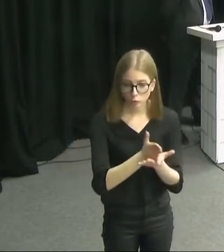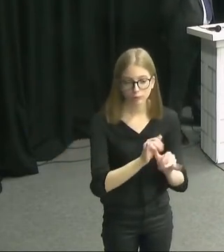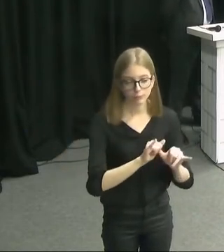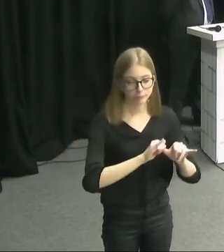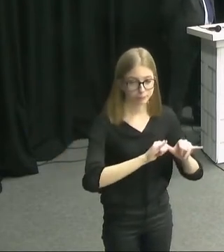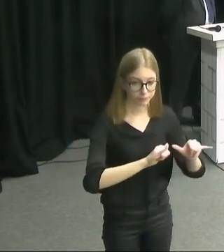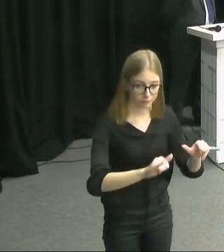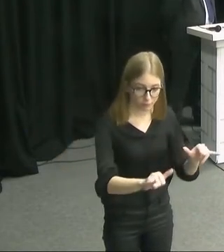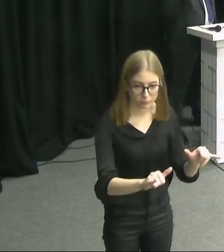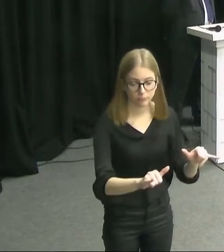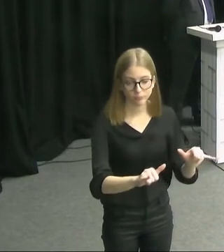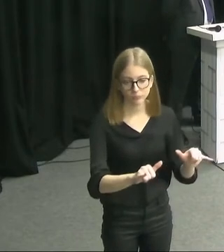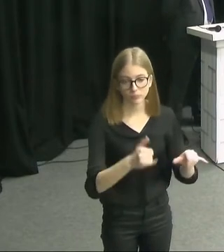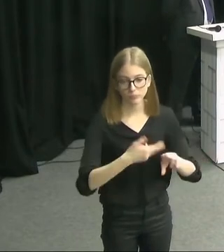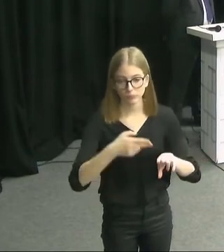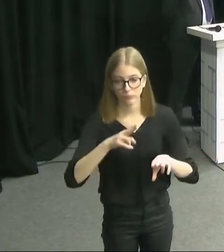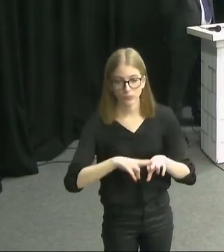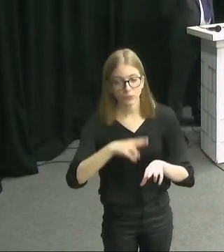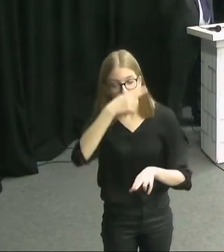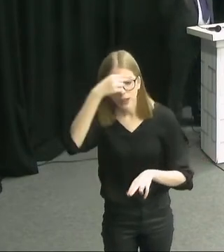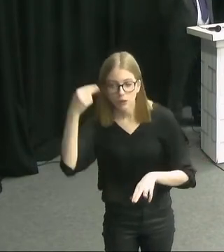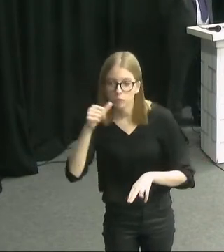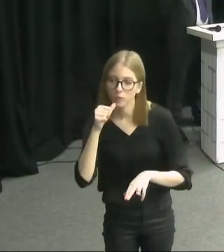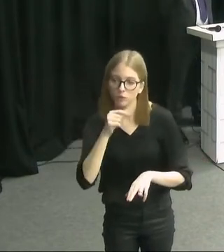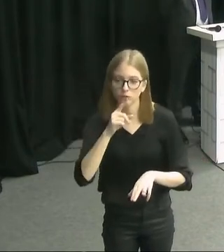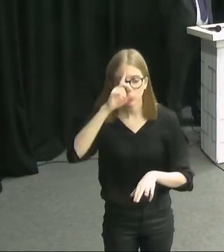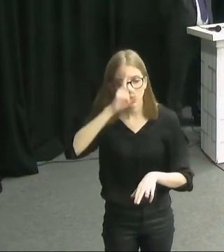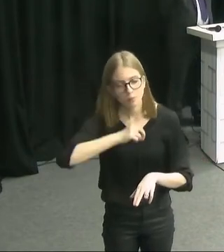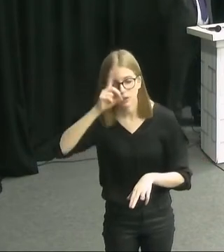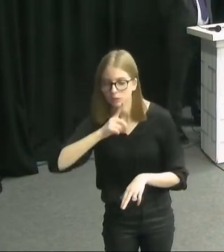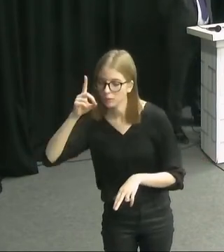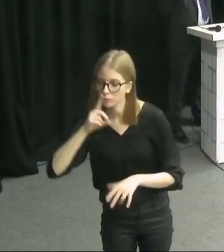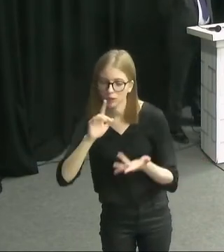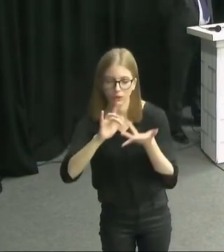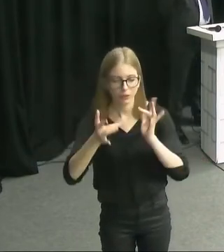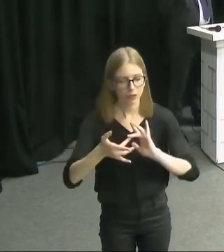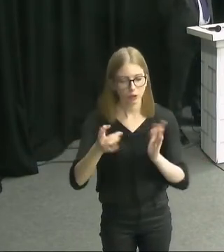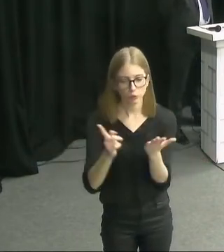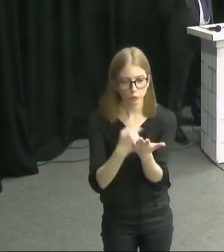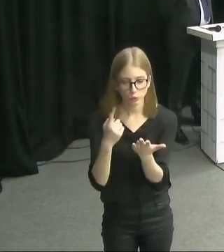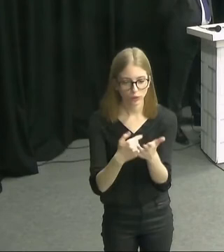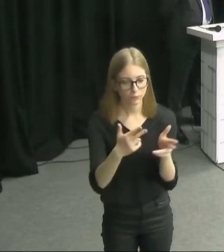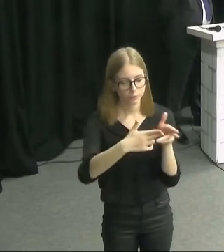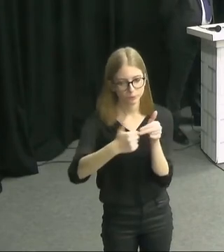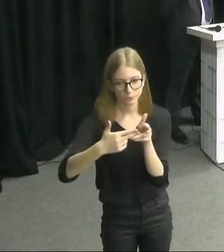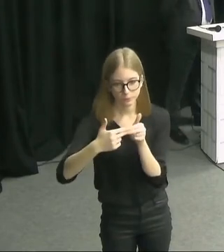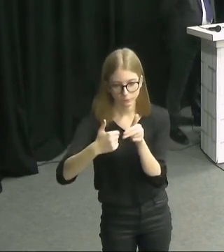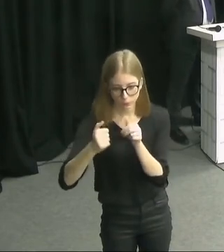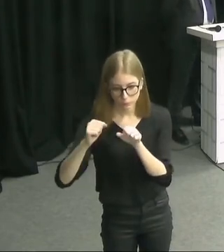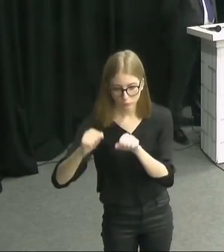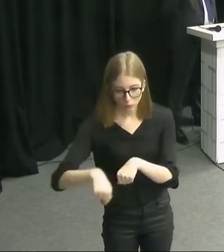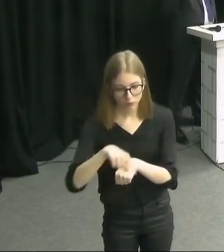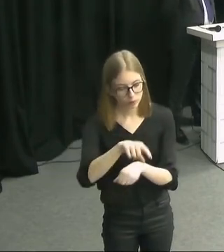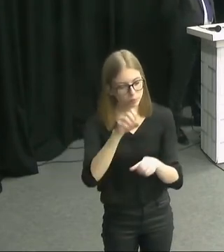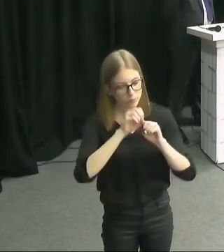could tell stories and news about the university to inform the alumni what's happening. Now, not all the stories